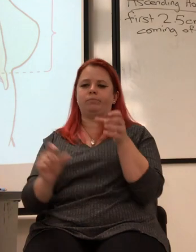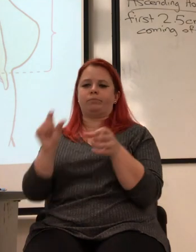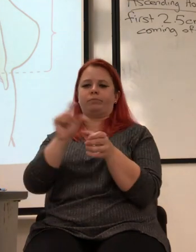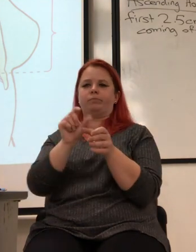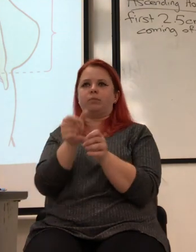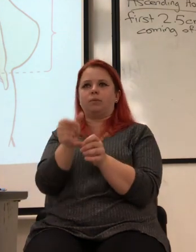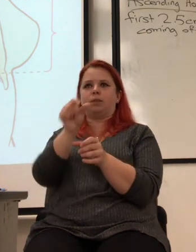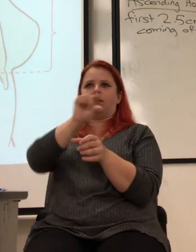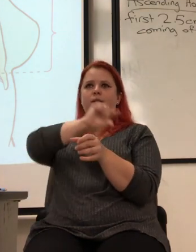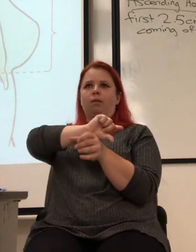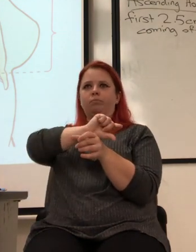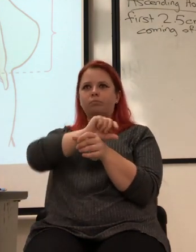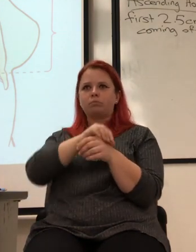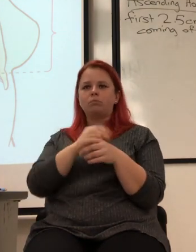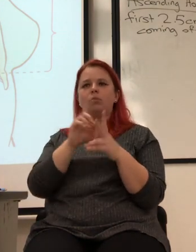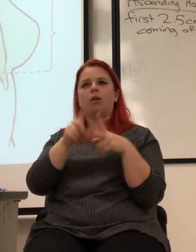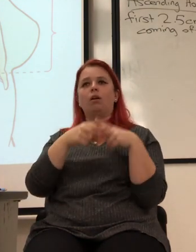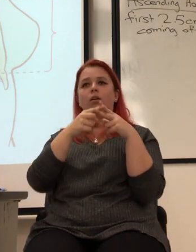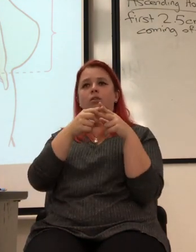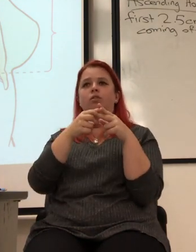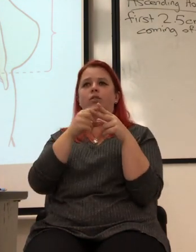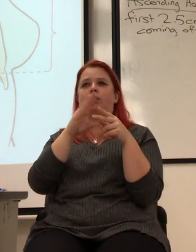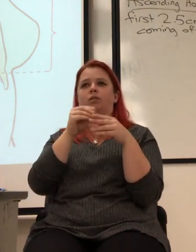at the level of